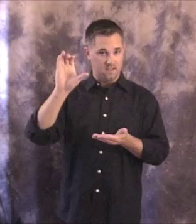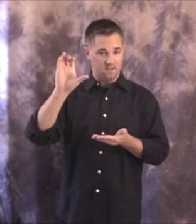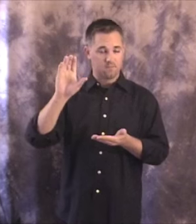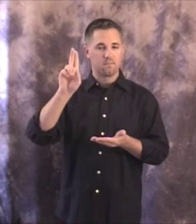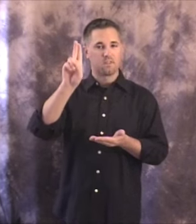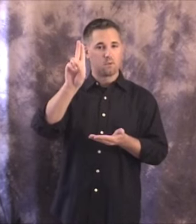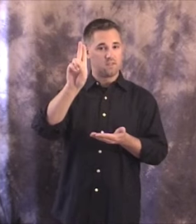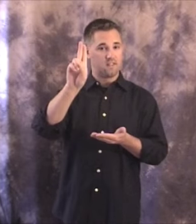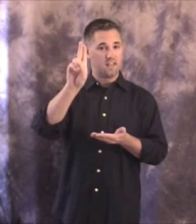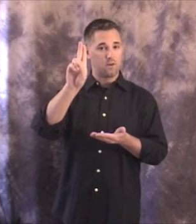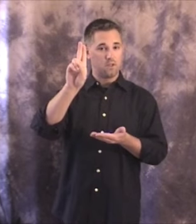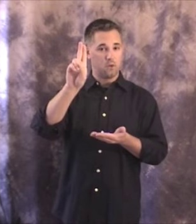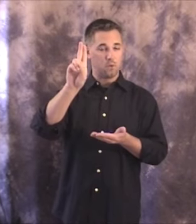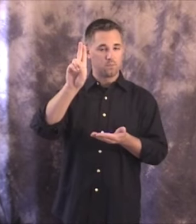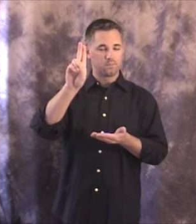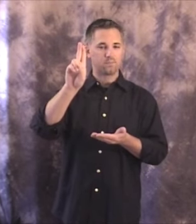ABCs. So it's the letter U,